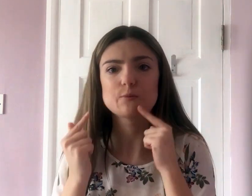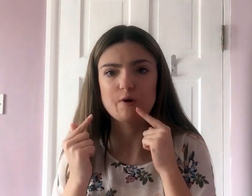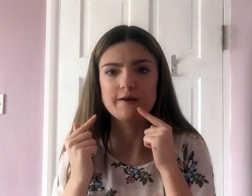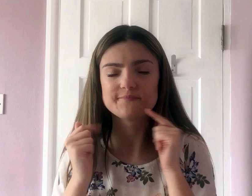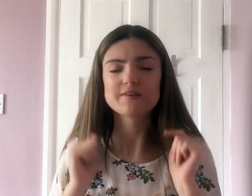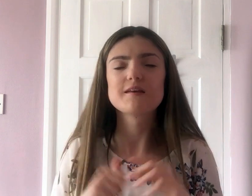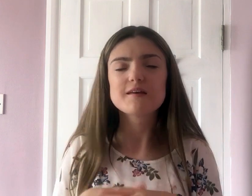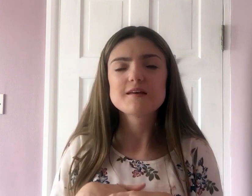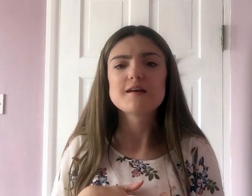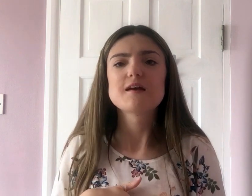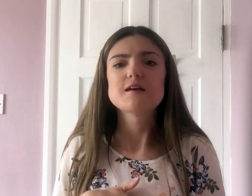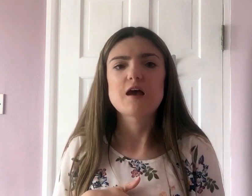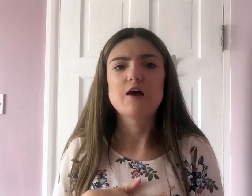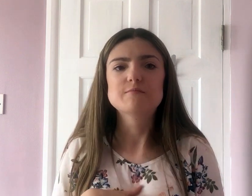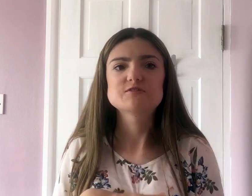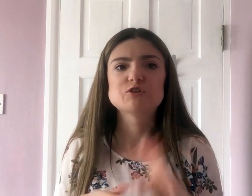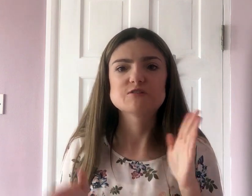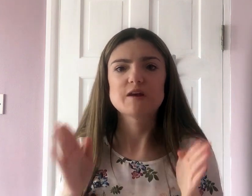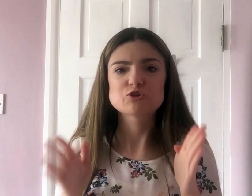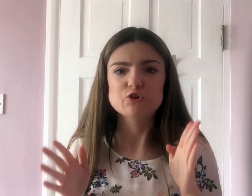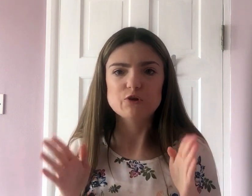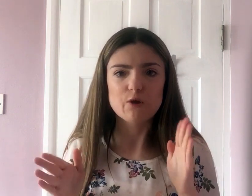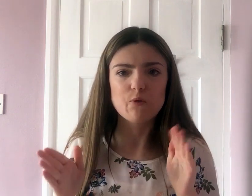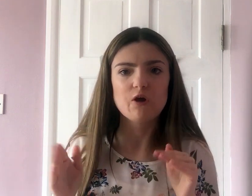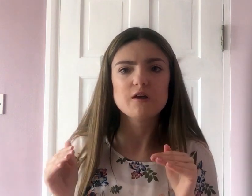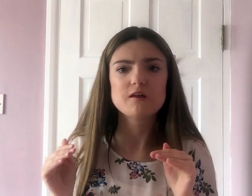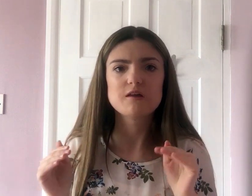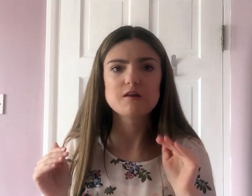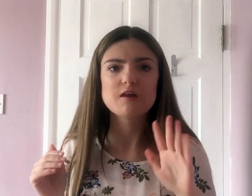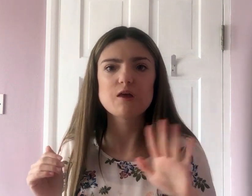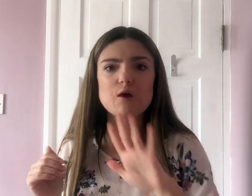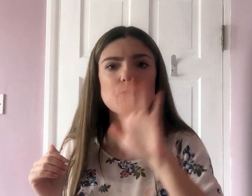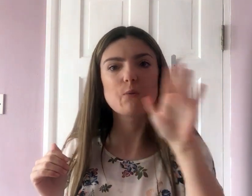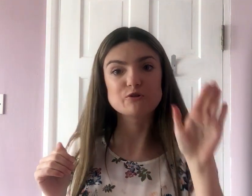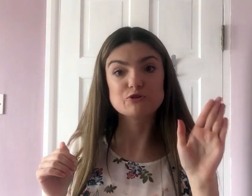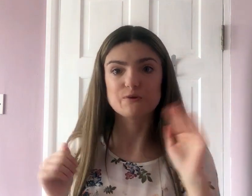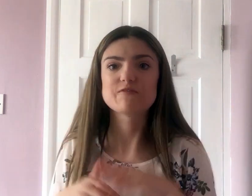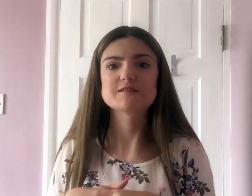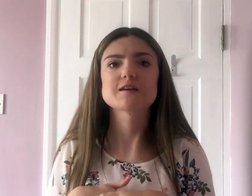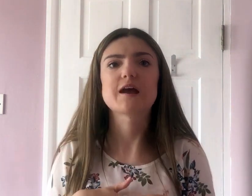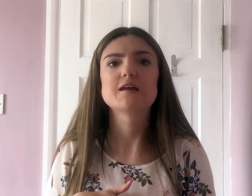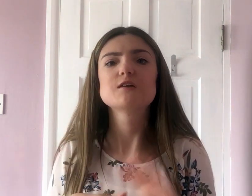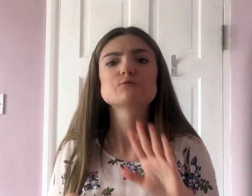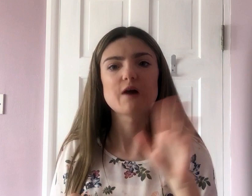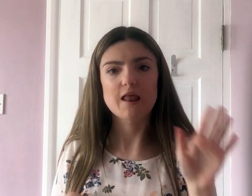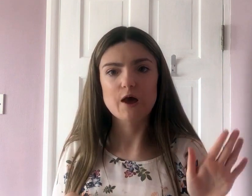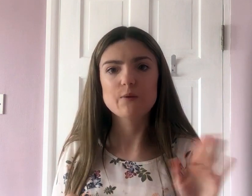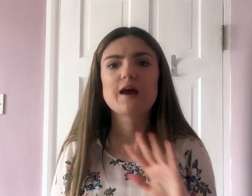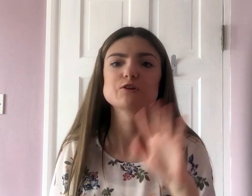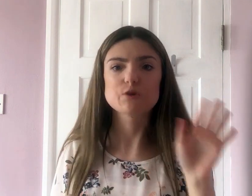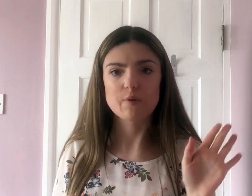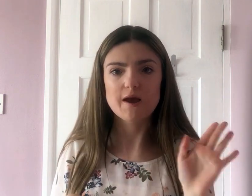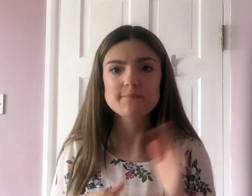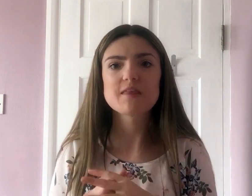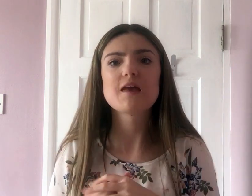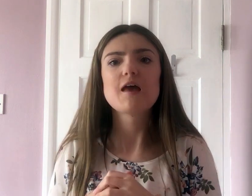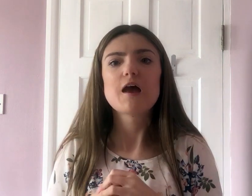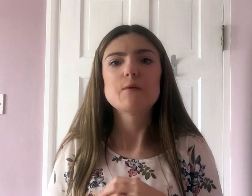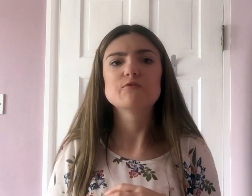goodbye. So just make sure you know what one you're doing first. Okay, so we've got hello and goodbye. We've